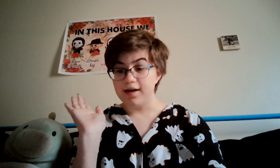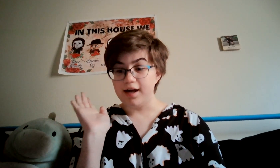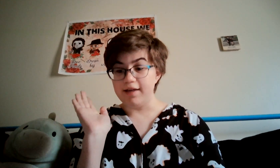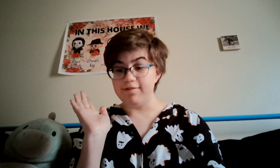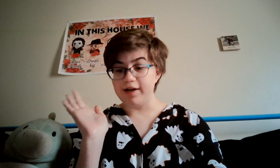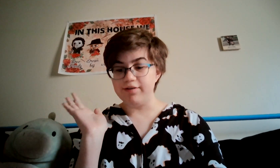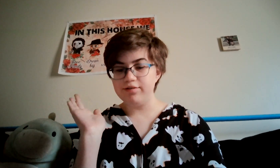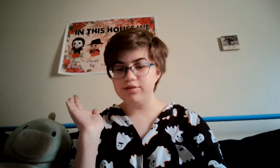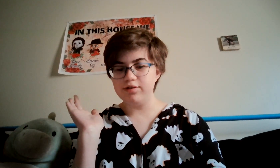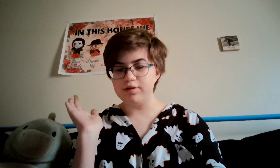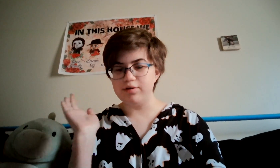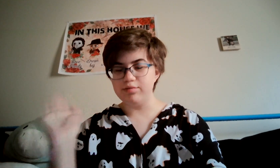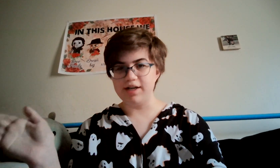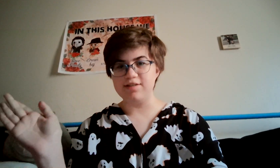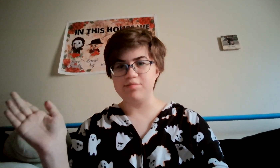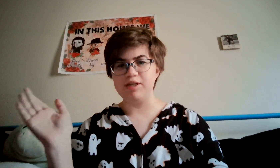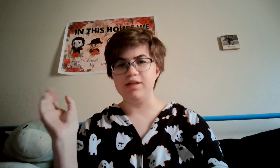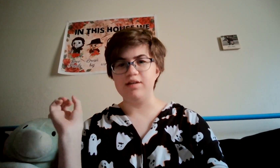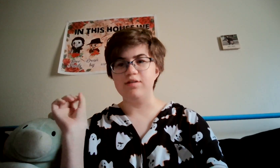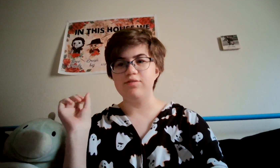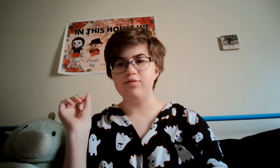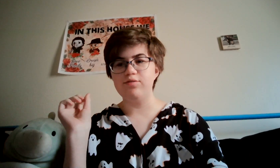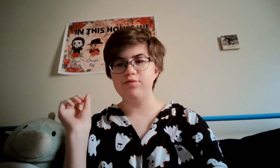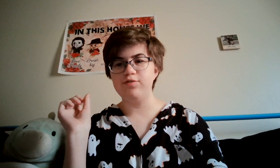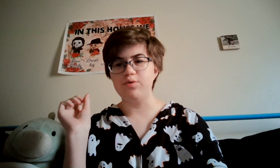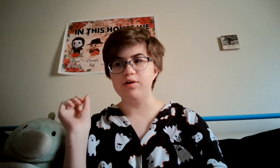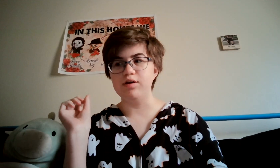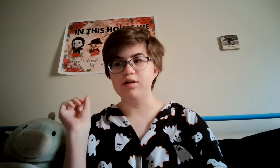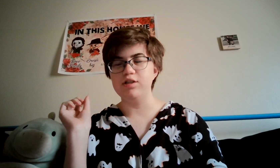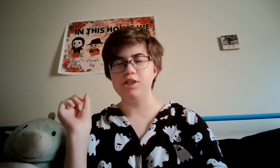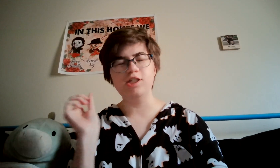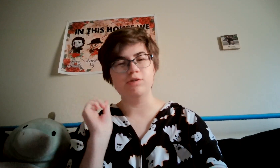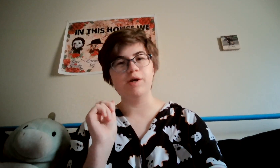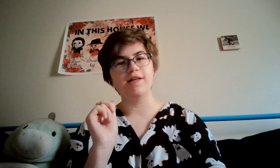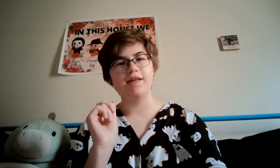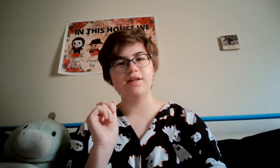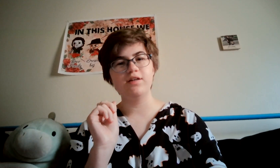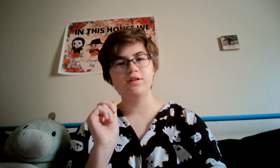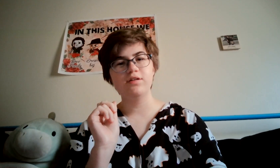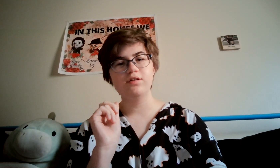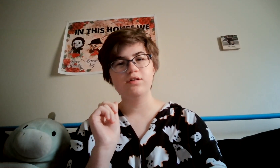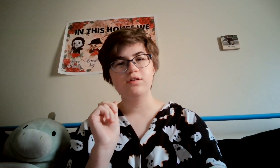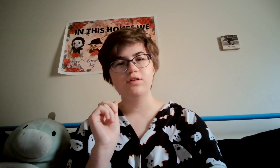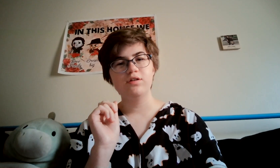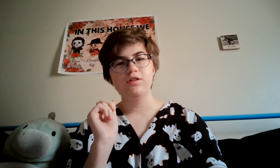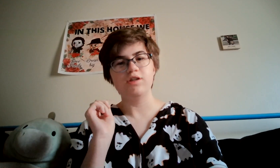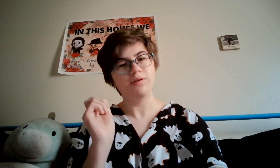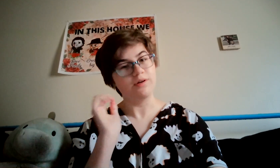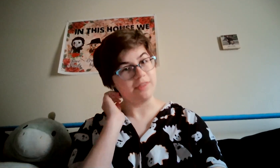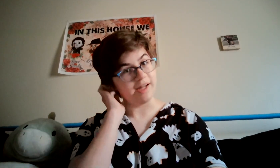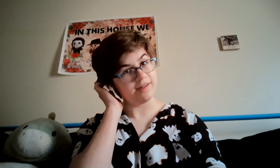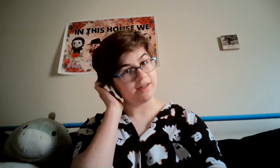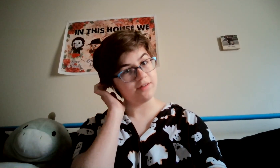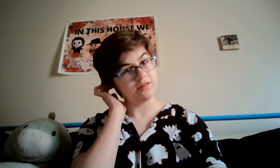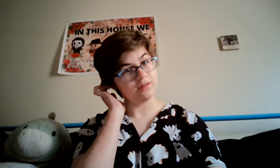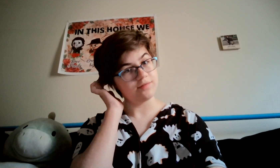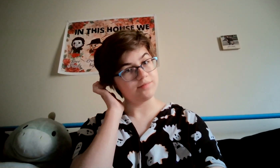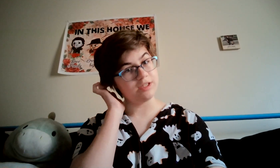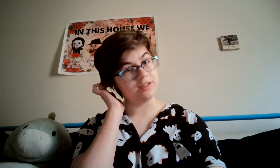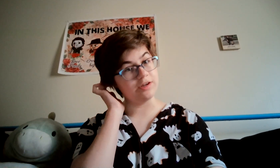I found a recipe for gingerbread cake. So I wrote that down. Because either